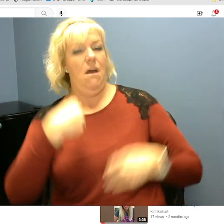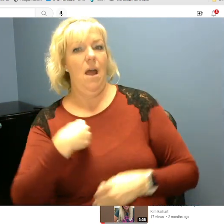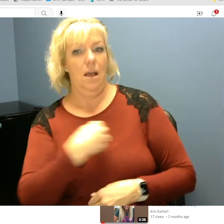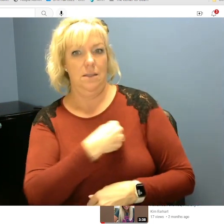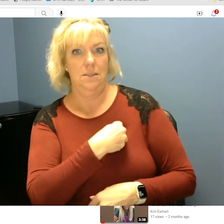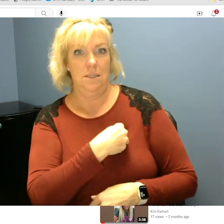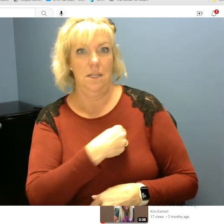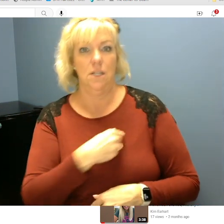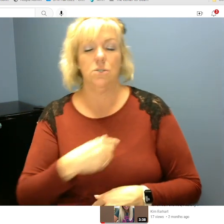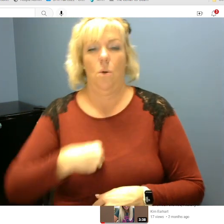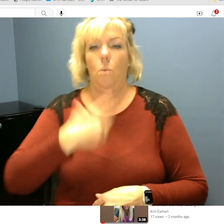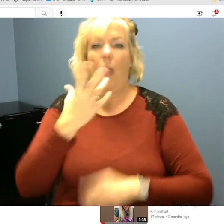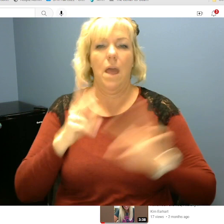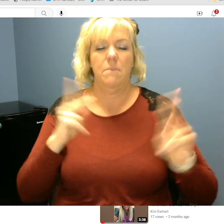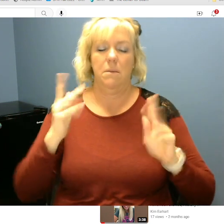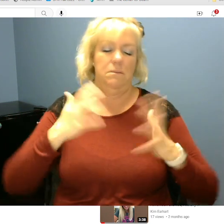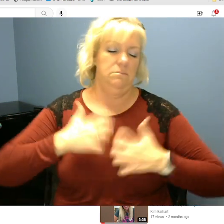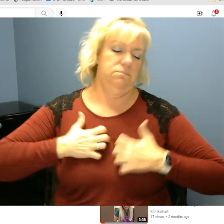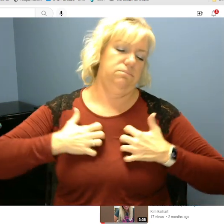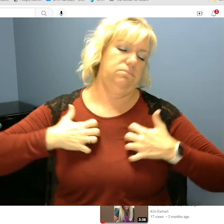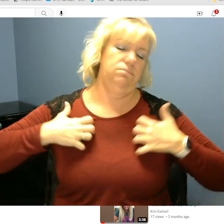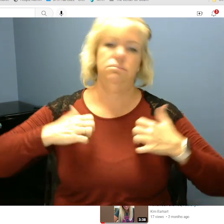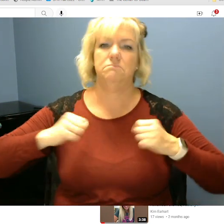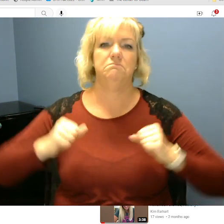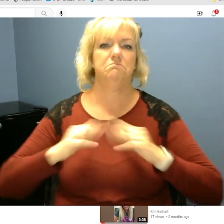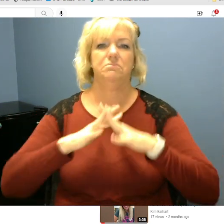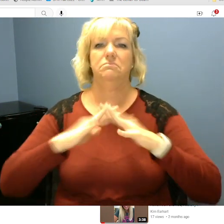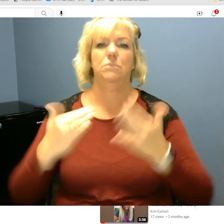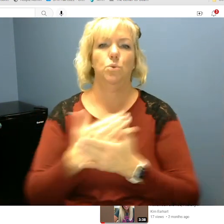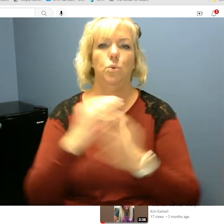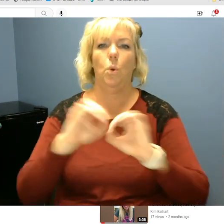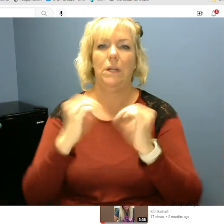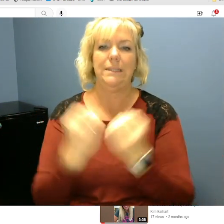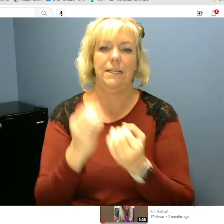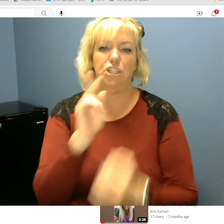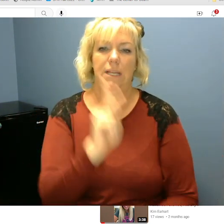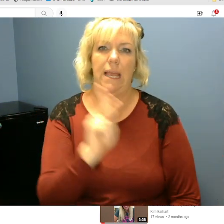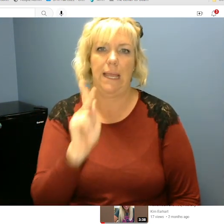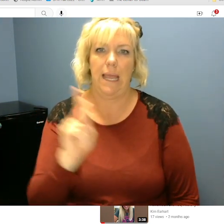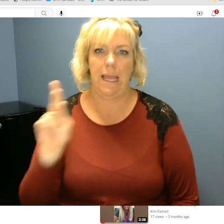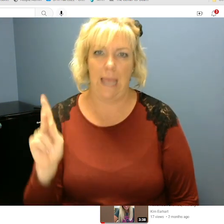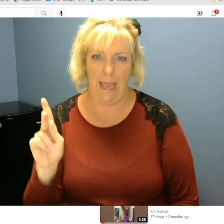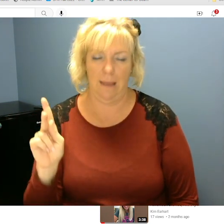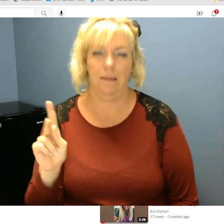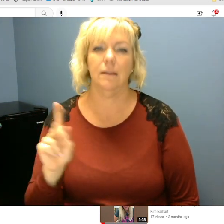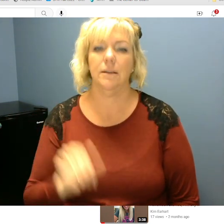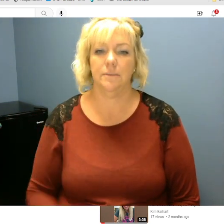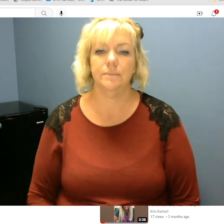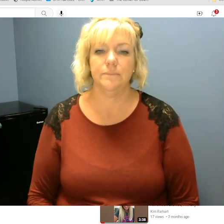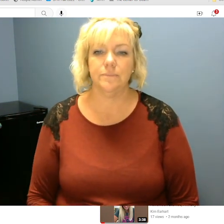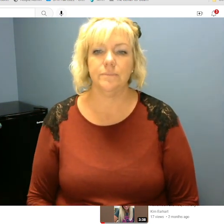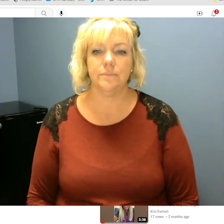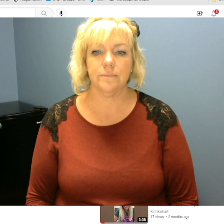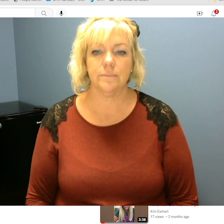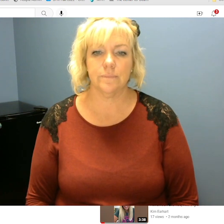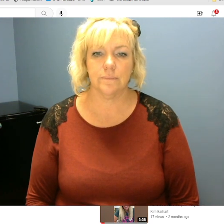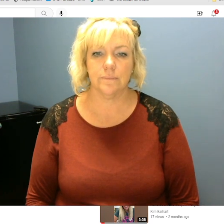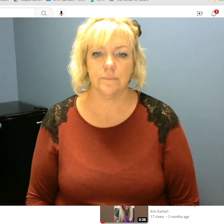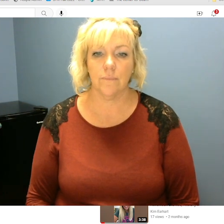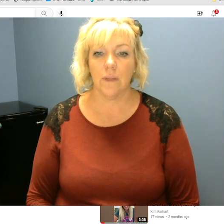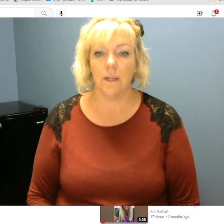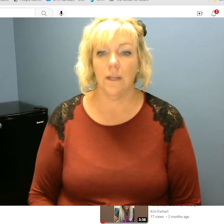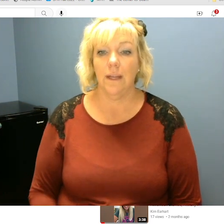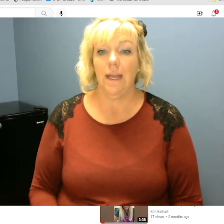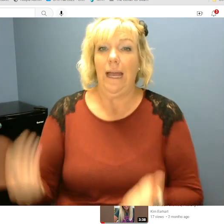the KKK, which is in that like Reconstruction in the South part of your outline. The